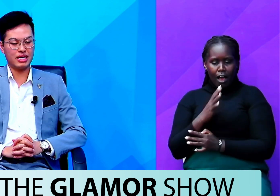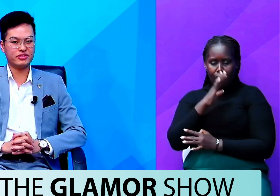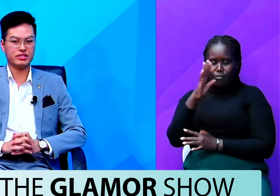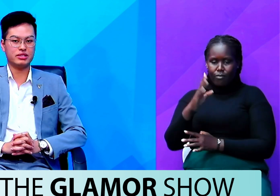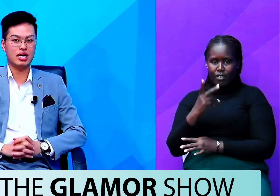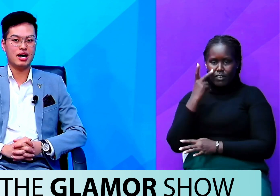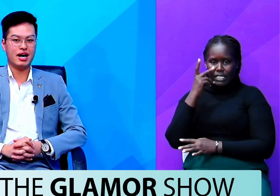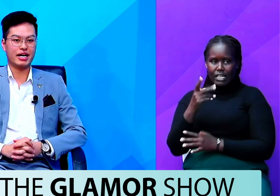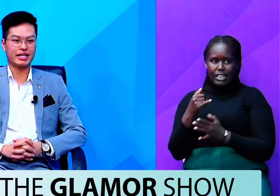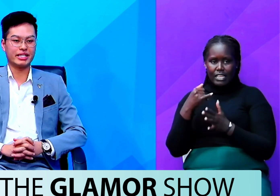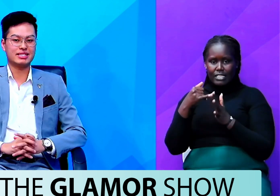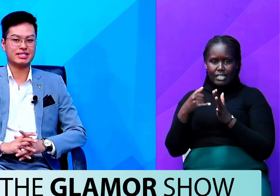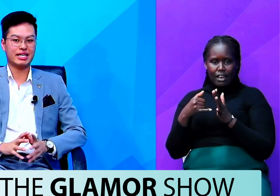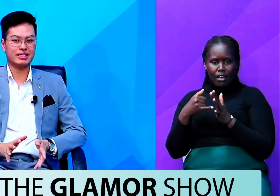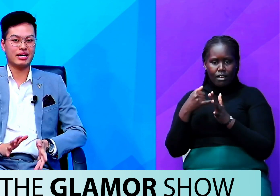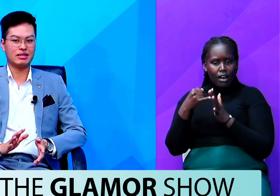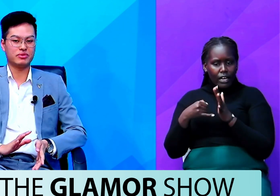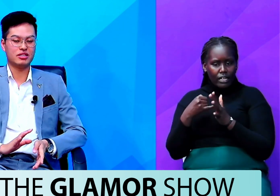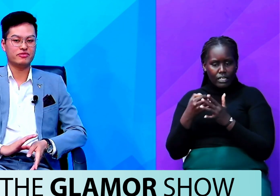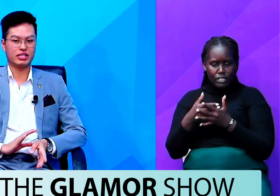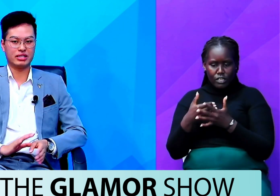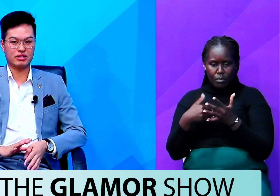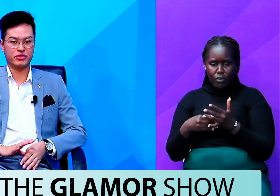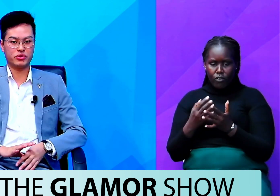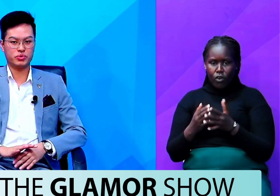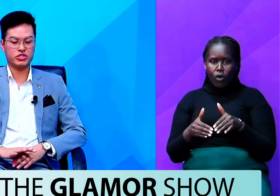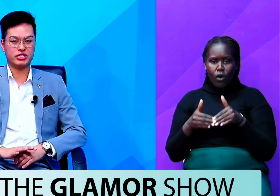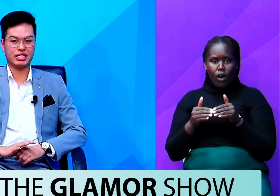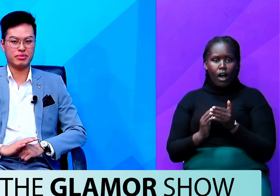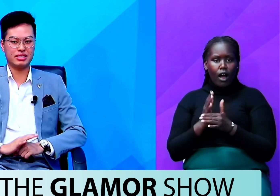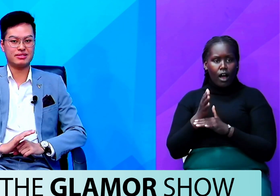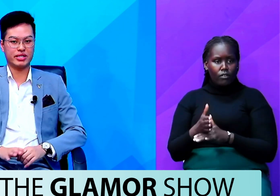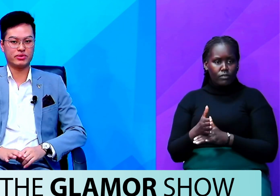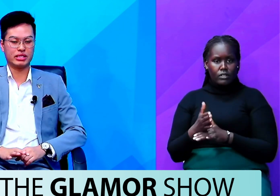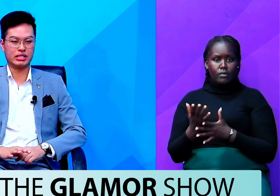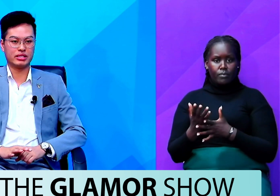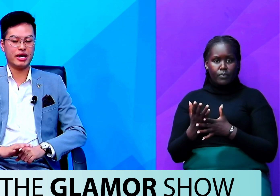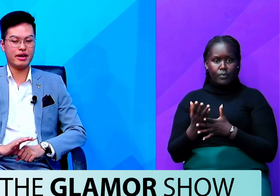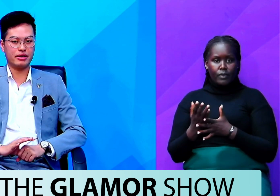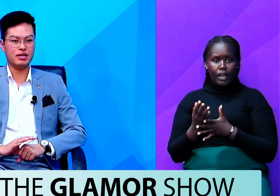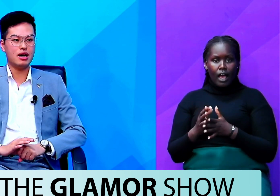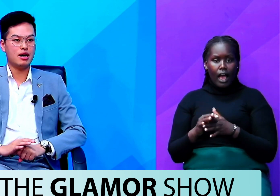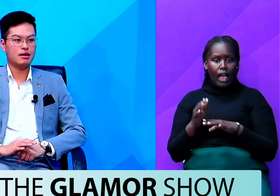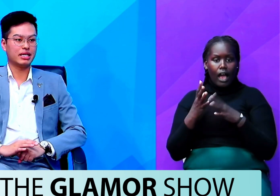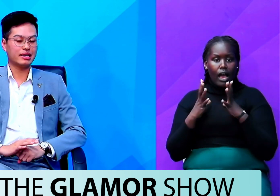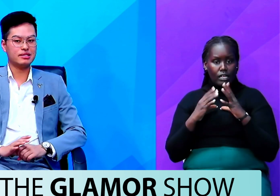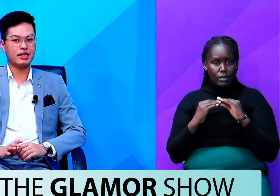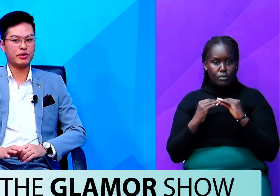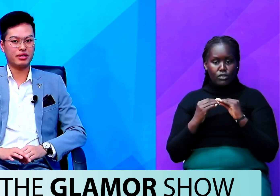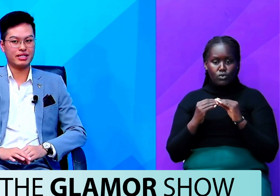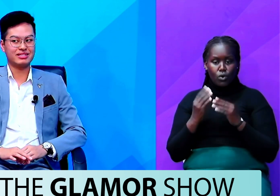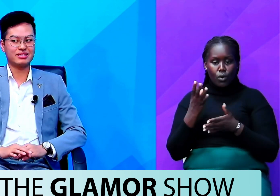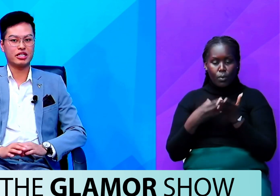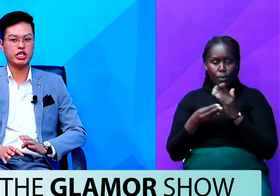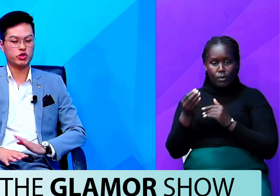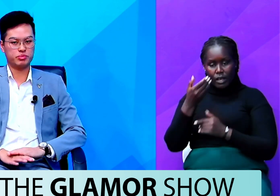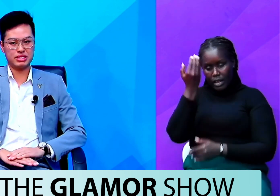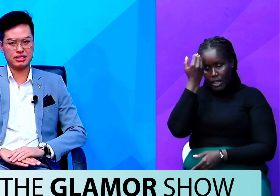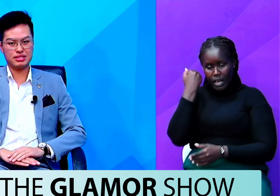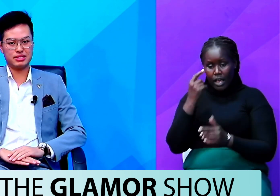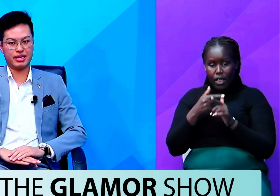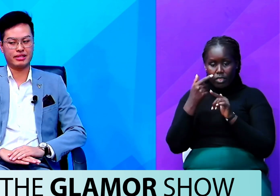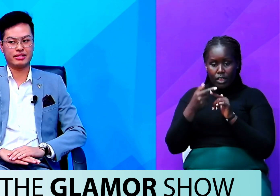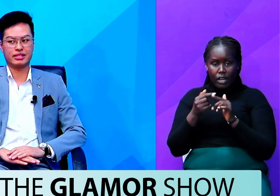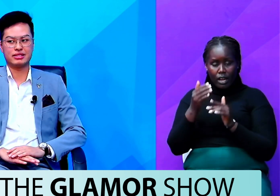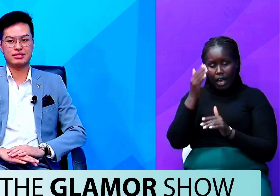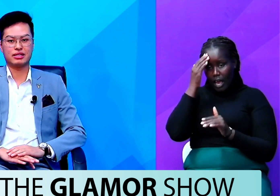before after I signed up for the interview, which the company sell the hair. But later I realized it's a huge